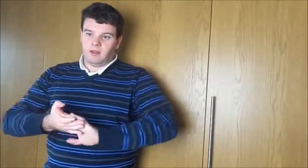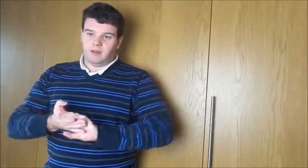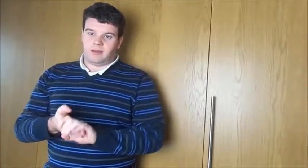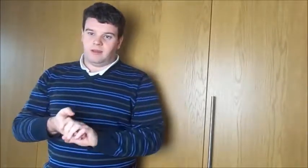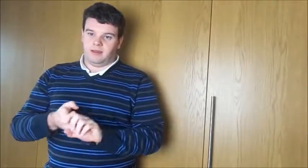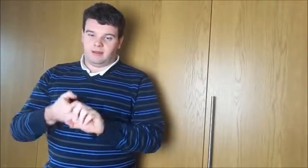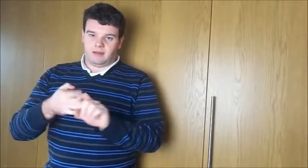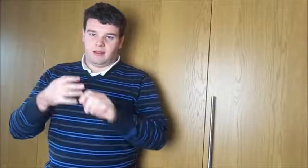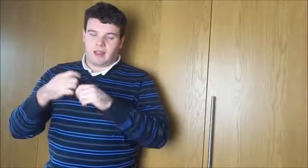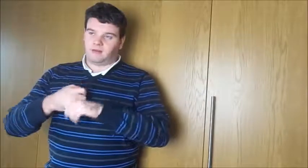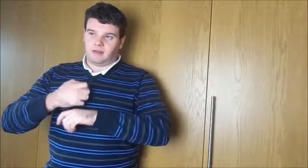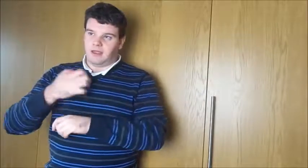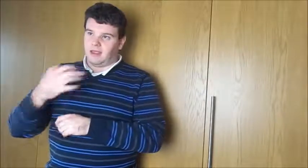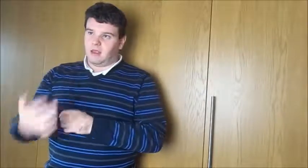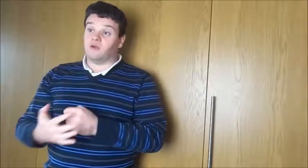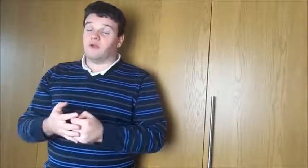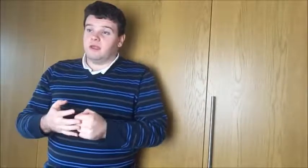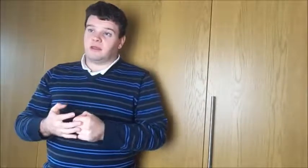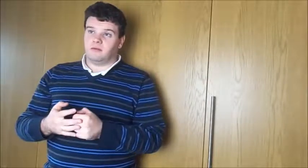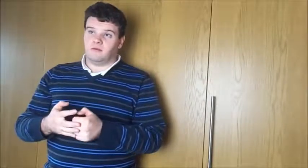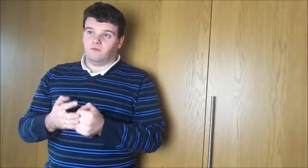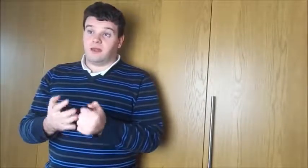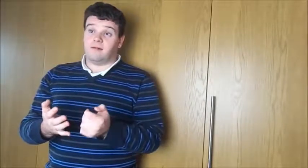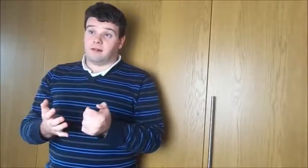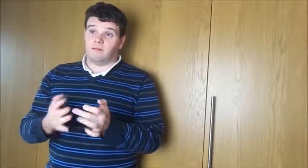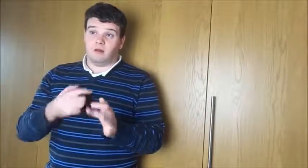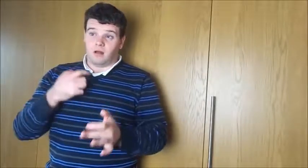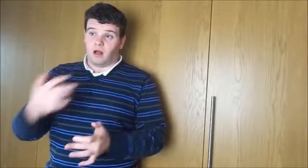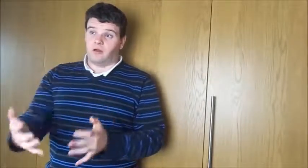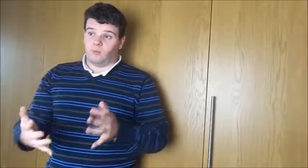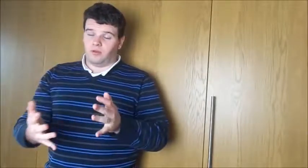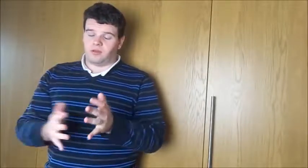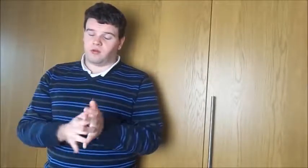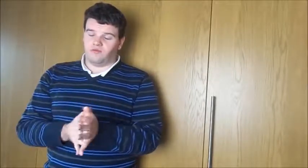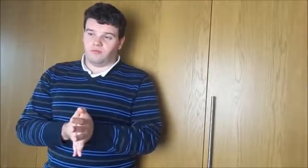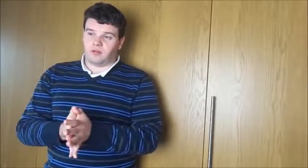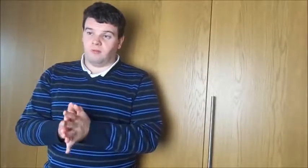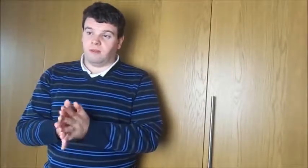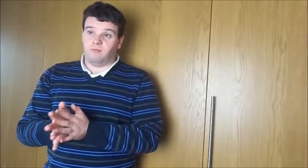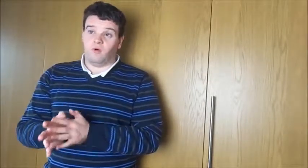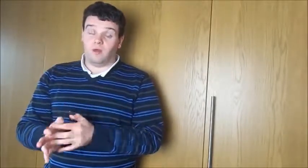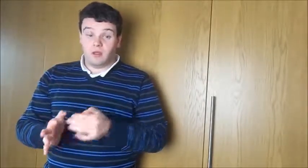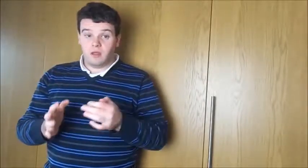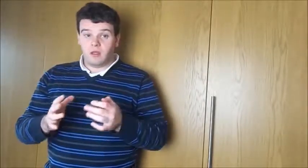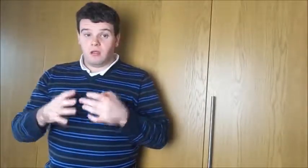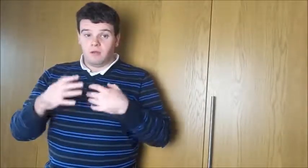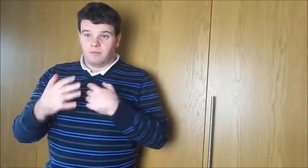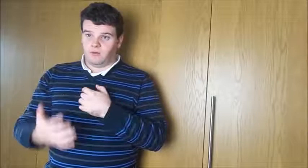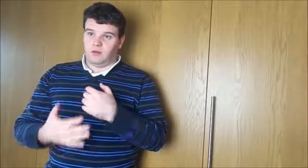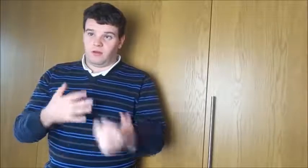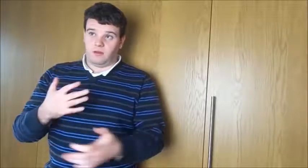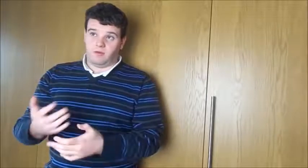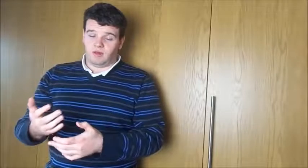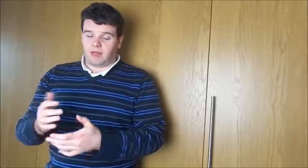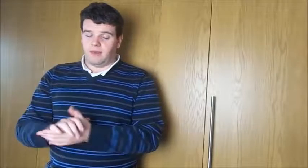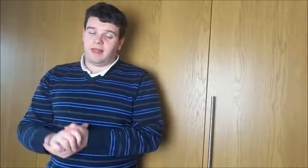she had a great relationship once the children started being born between her and her mother. And that